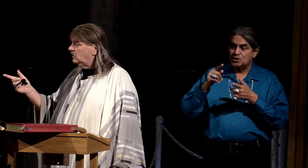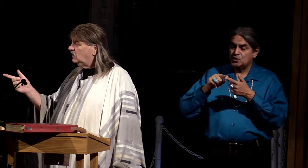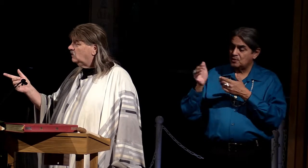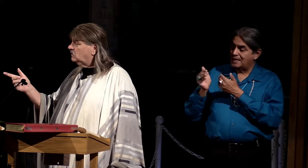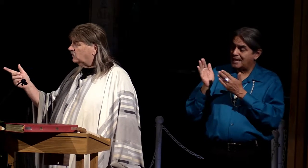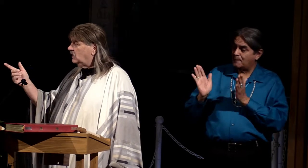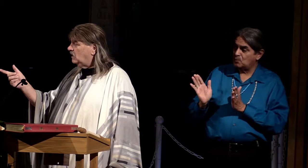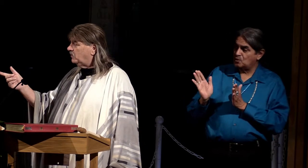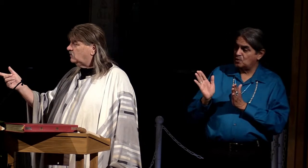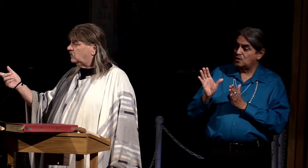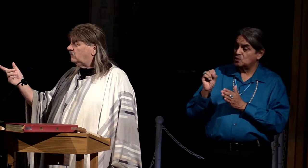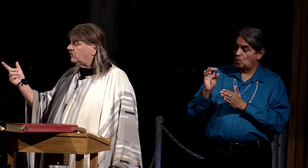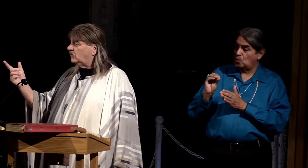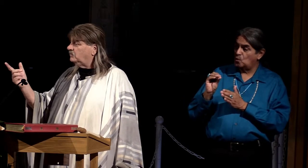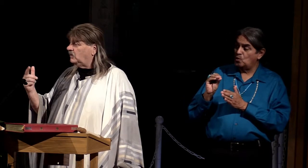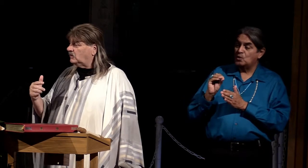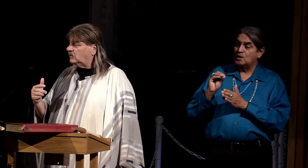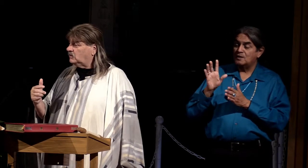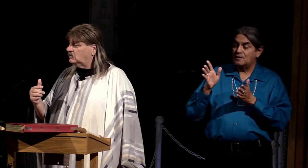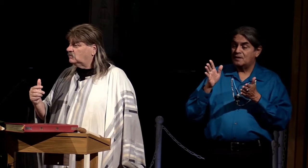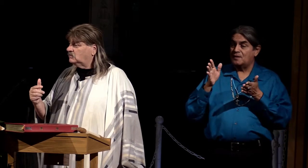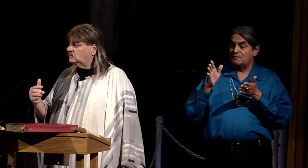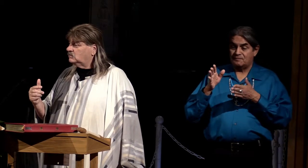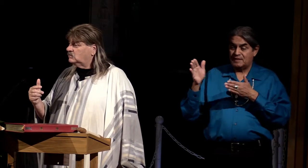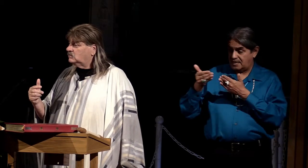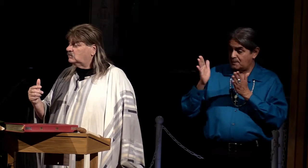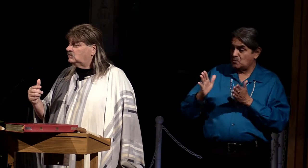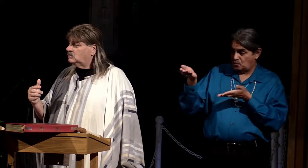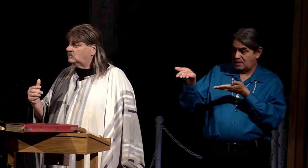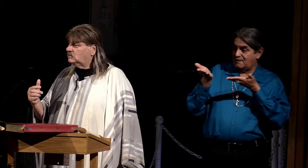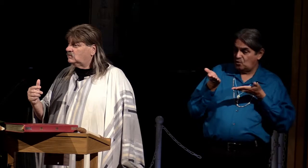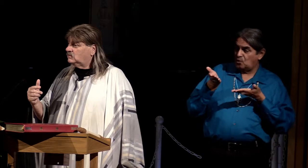neighbor so the neighbor could give her milk.